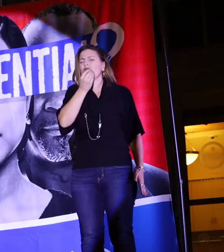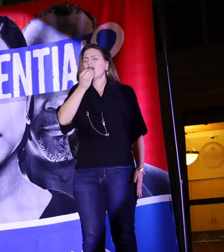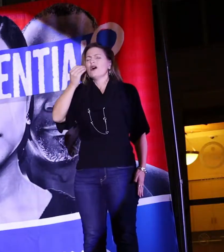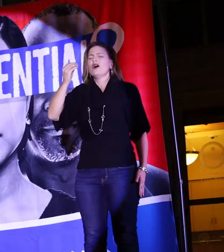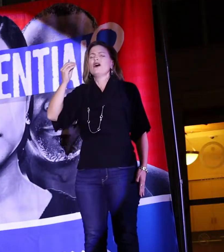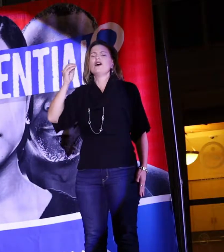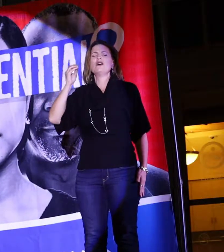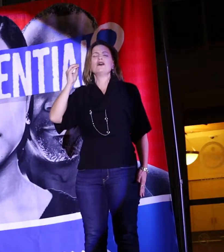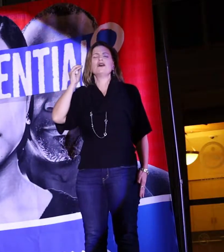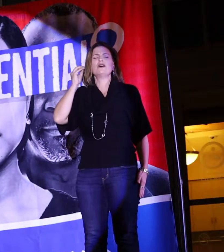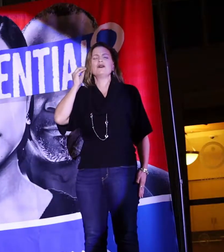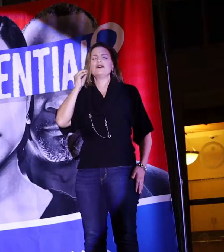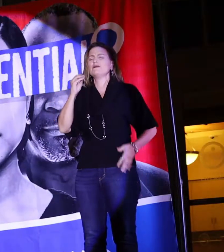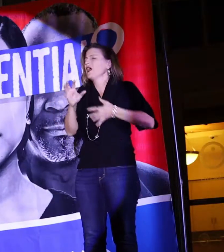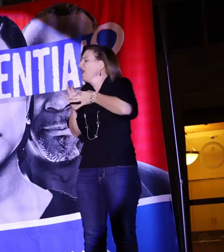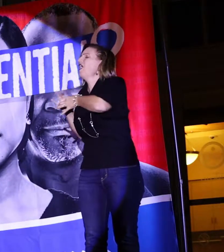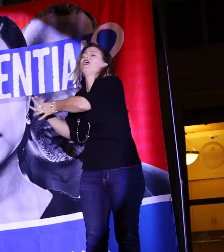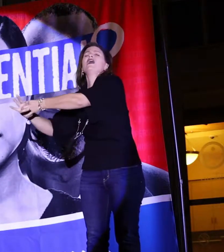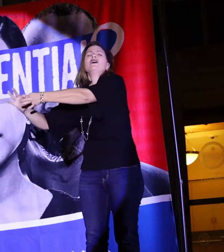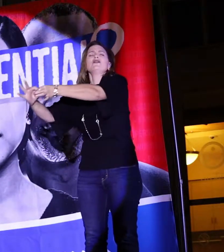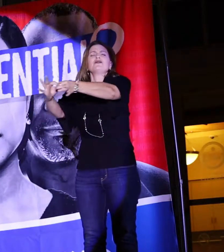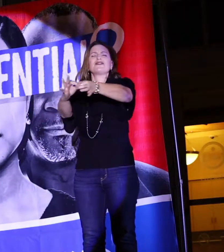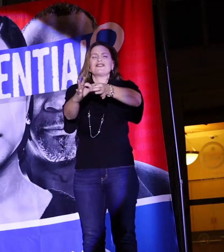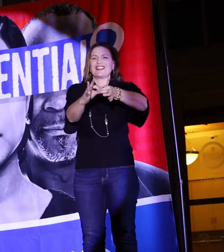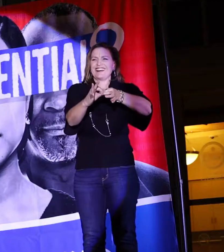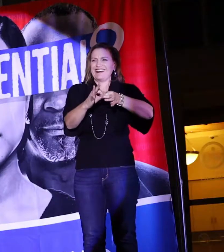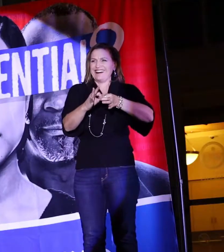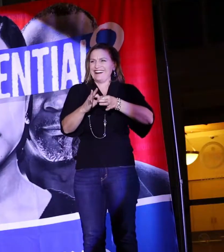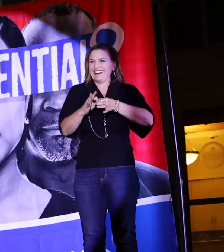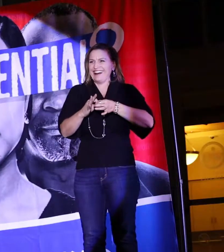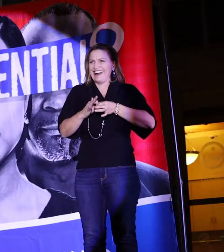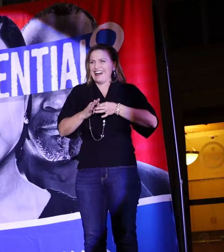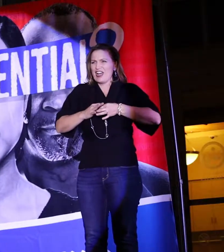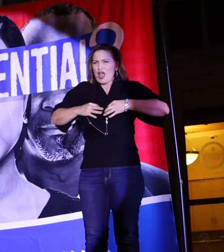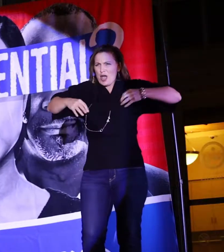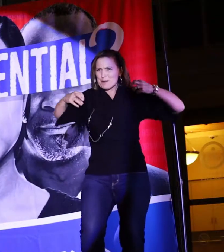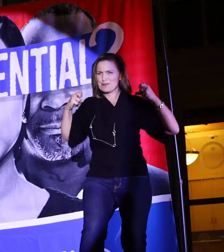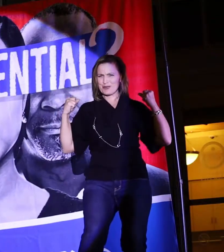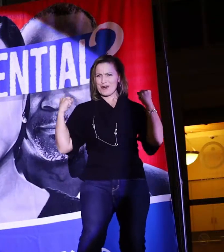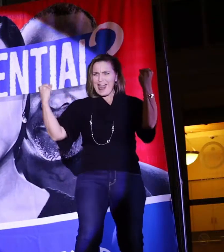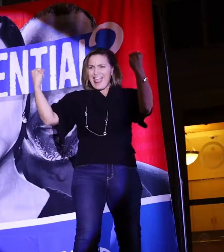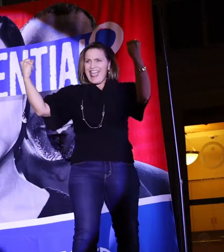and the home of the